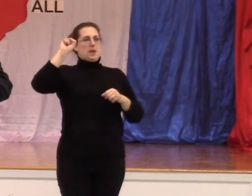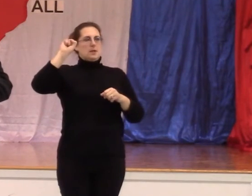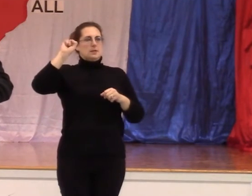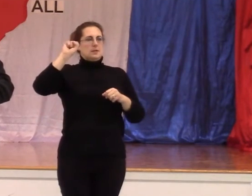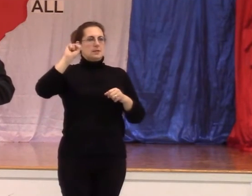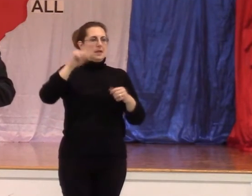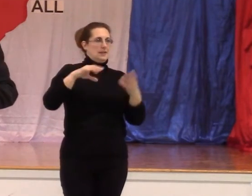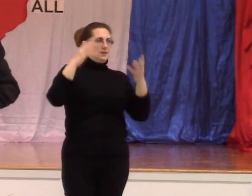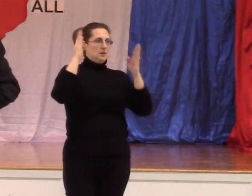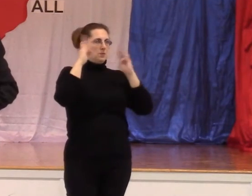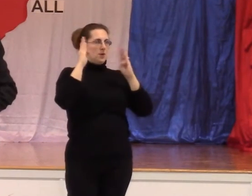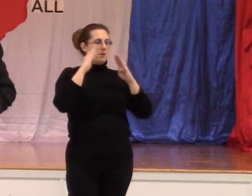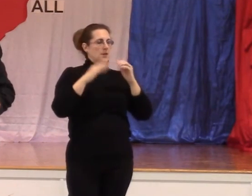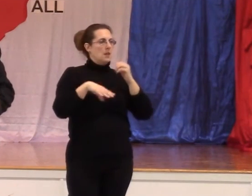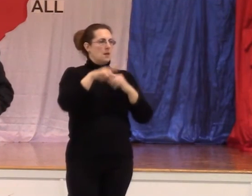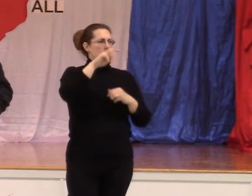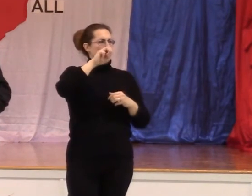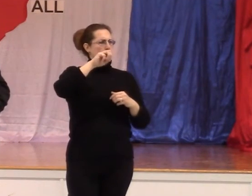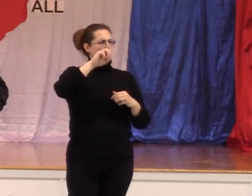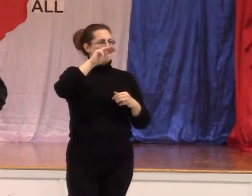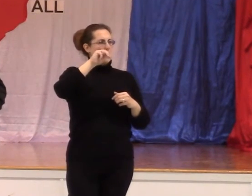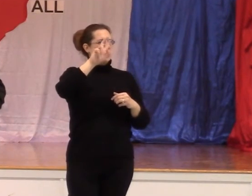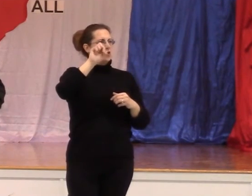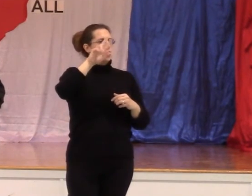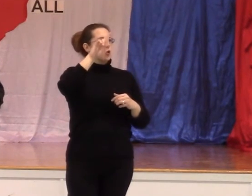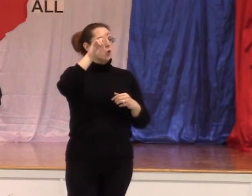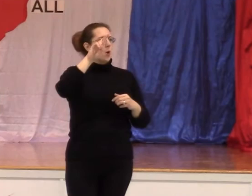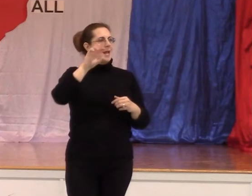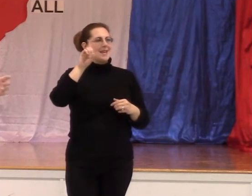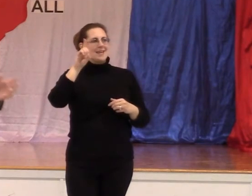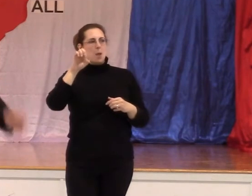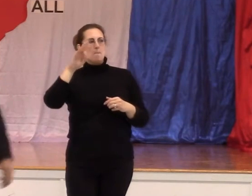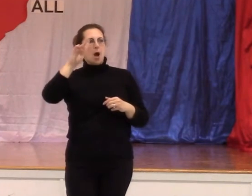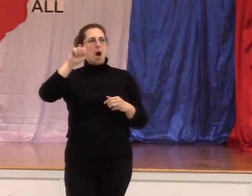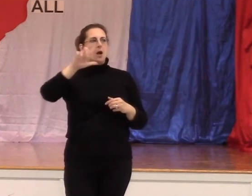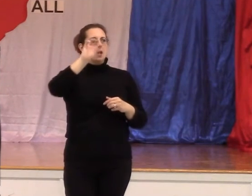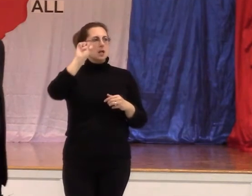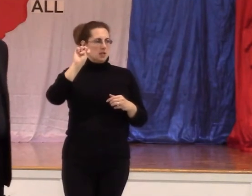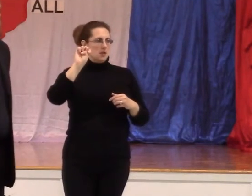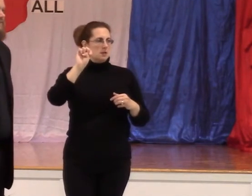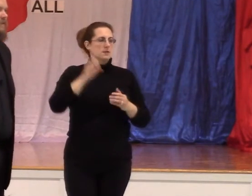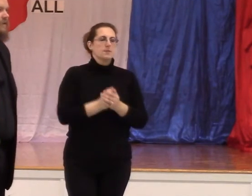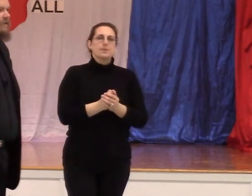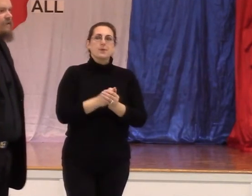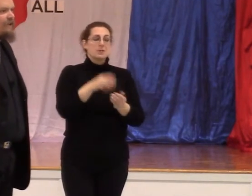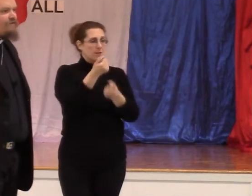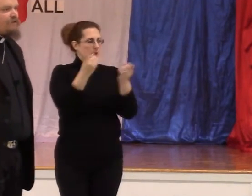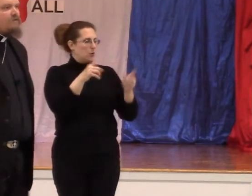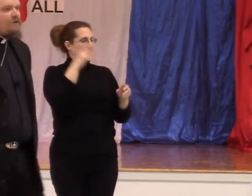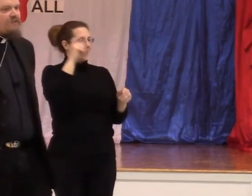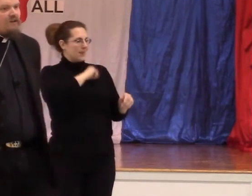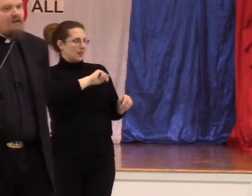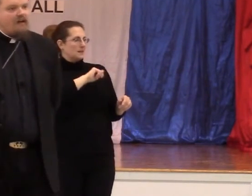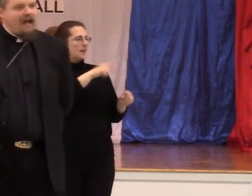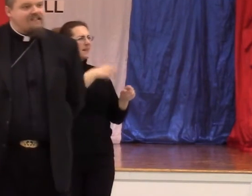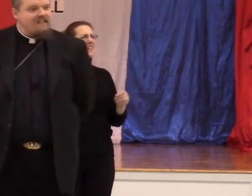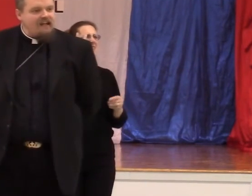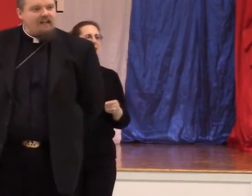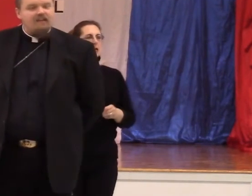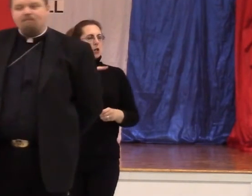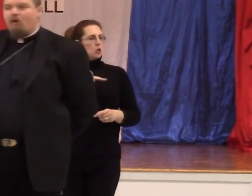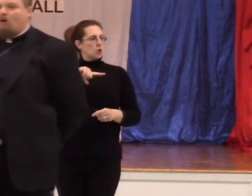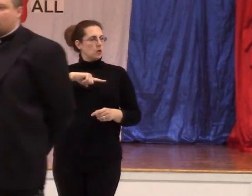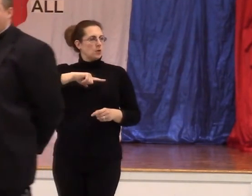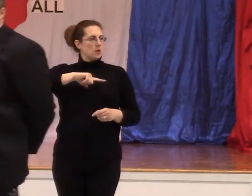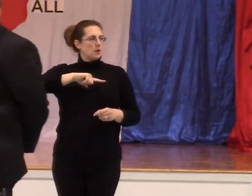debacle, as it's sometimes referred to. So some theological things about the radicals. They view Luther as